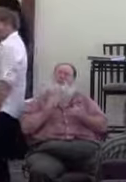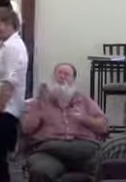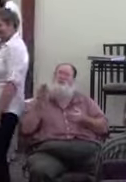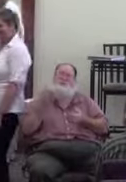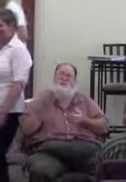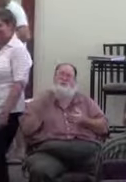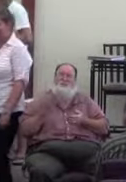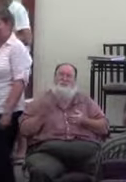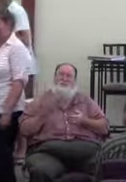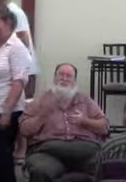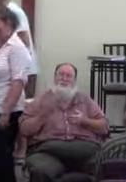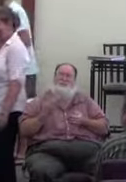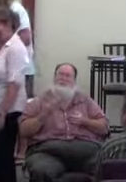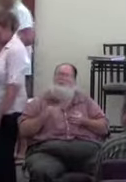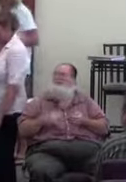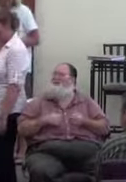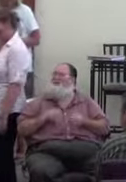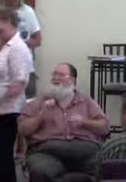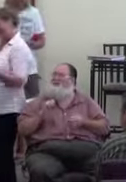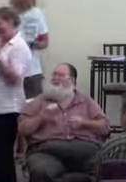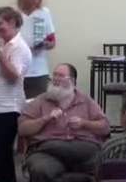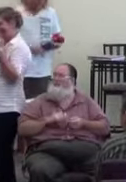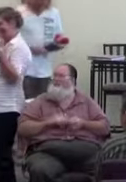Him. Yes, ma'am.